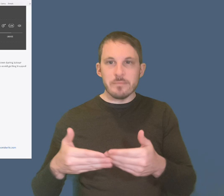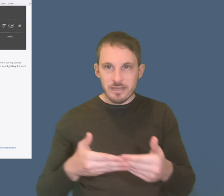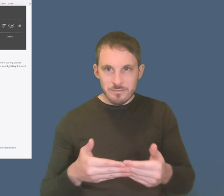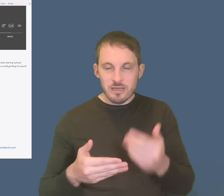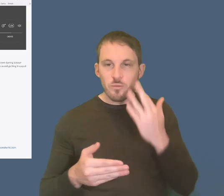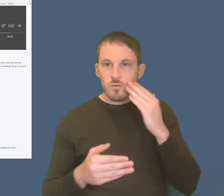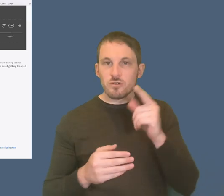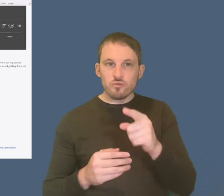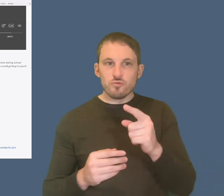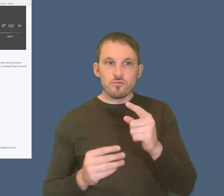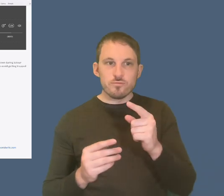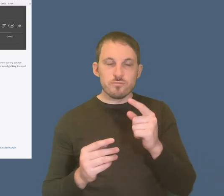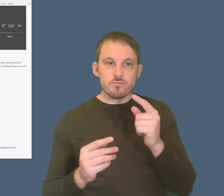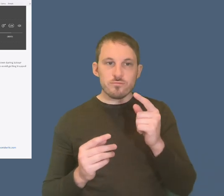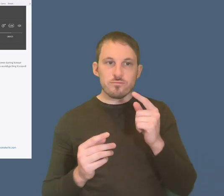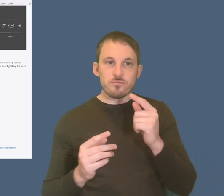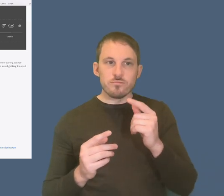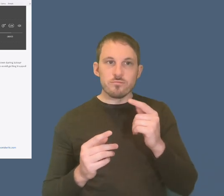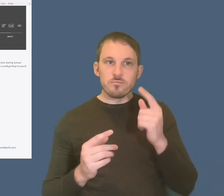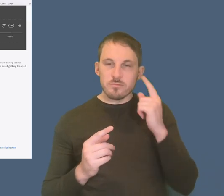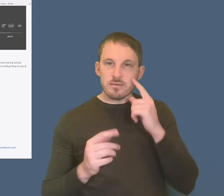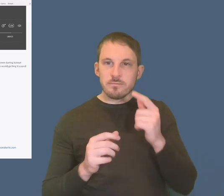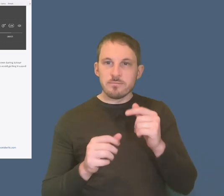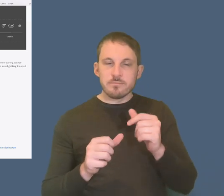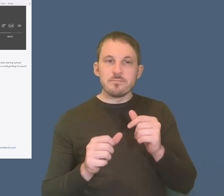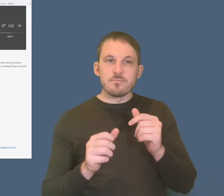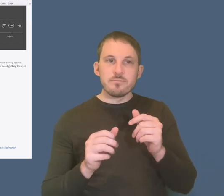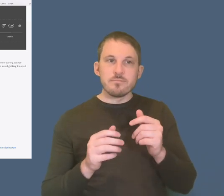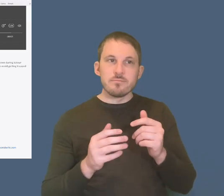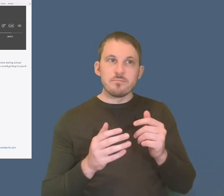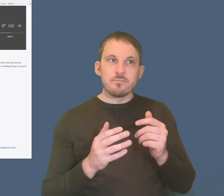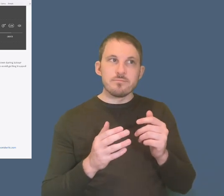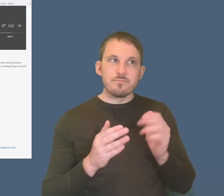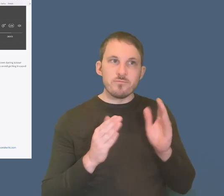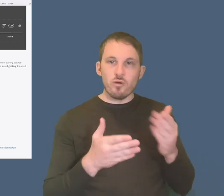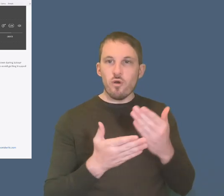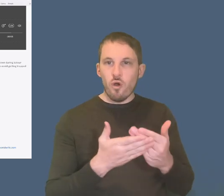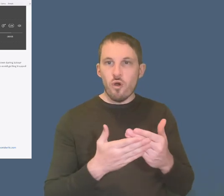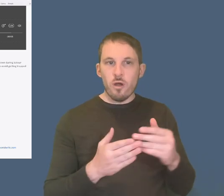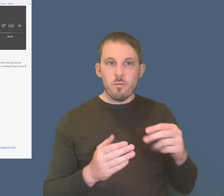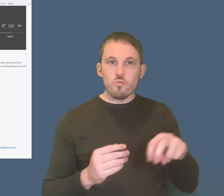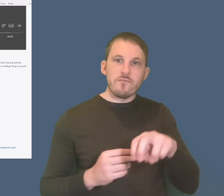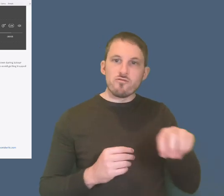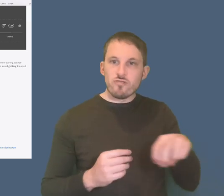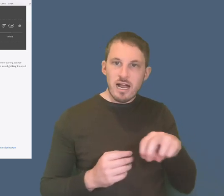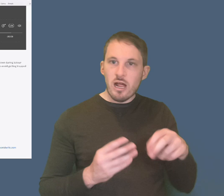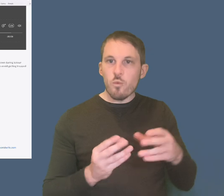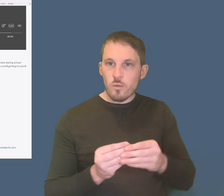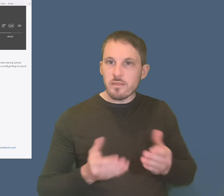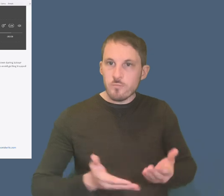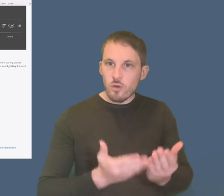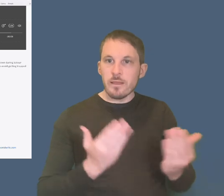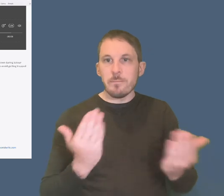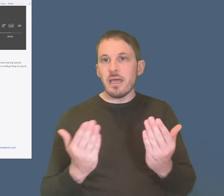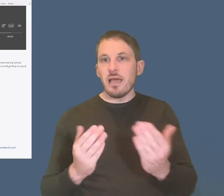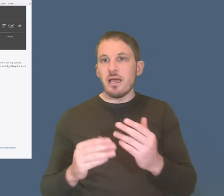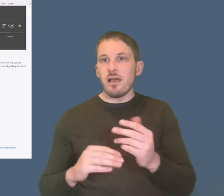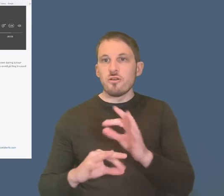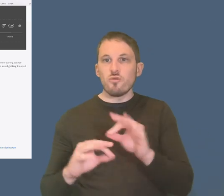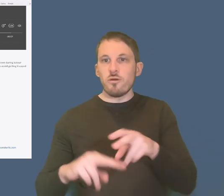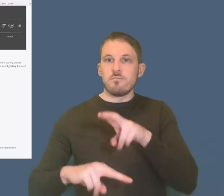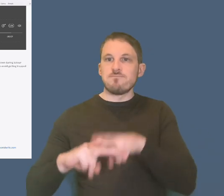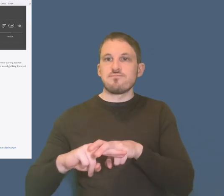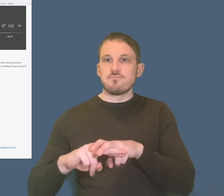you prioritize moving around during labor and giving birth not on your back. And I want to preface this with sharing that